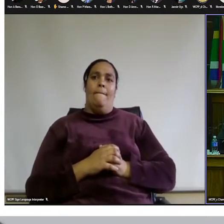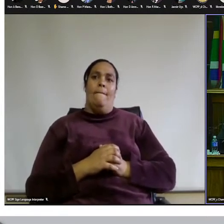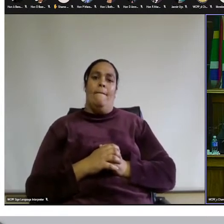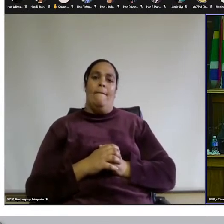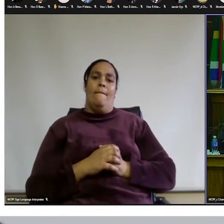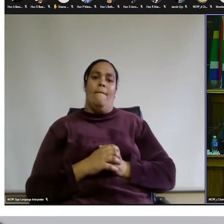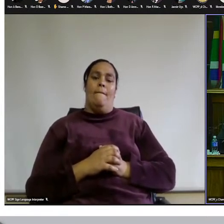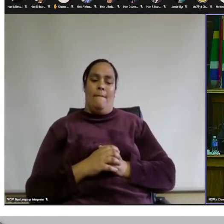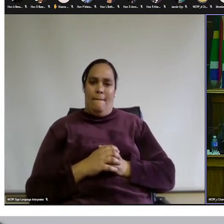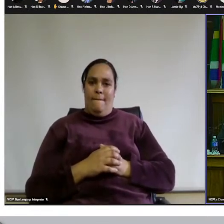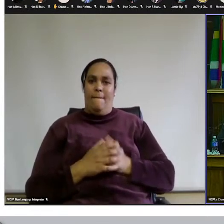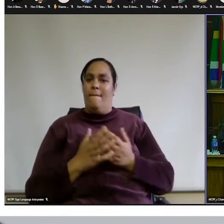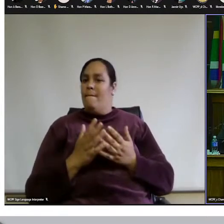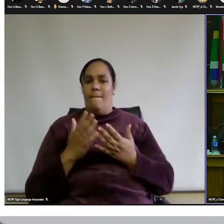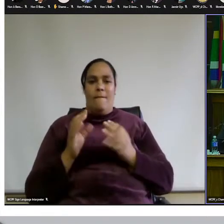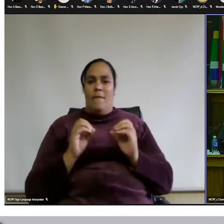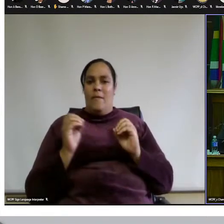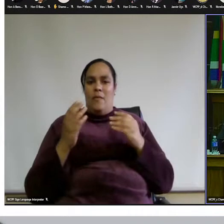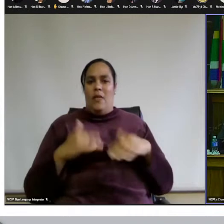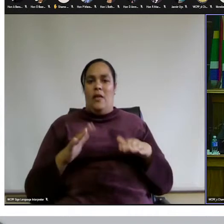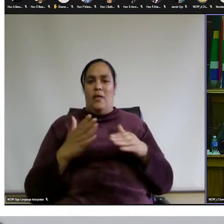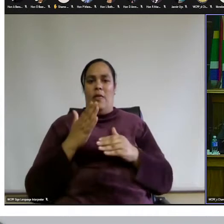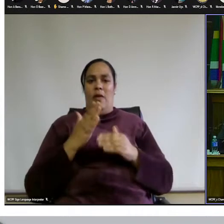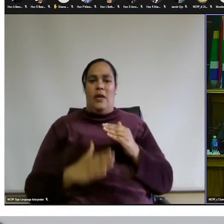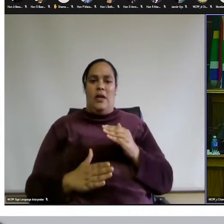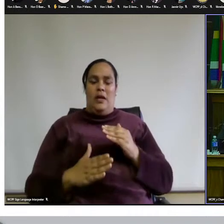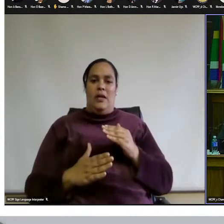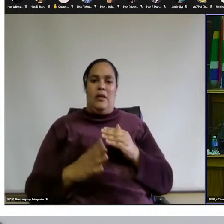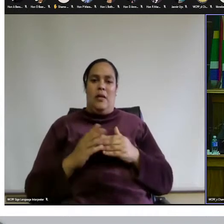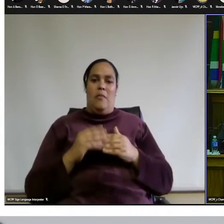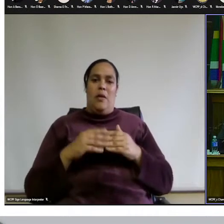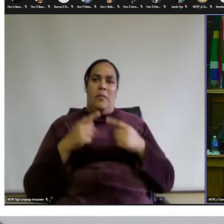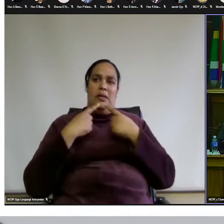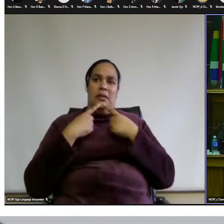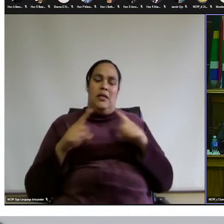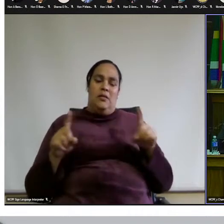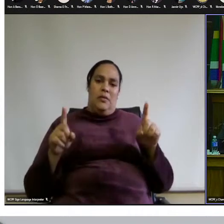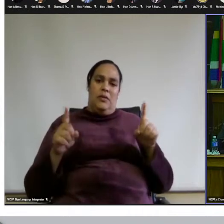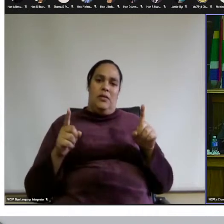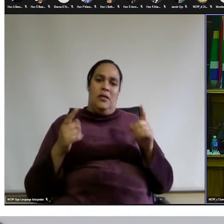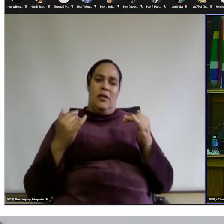then take it that we have come to the end of member statements.